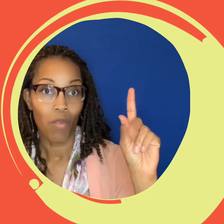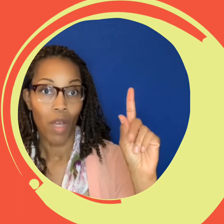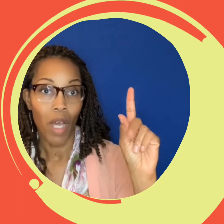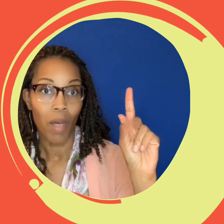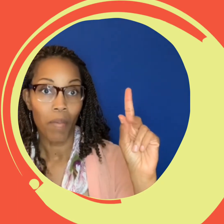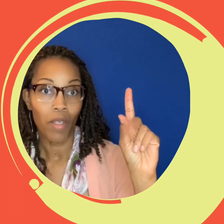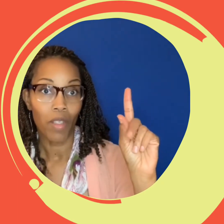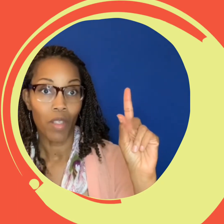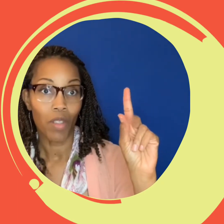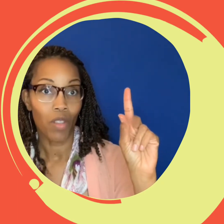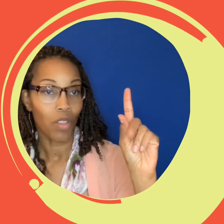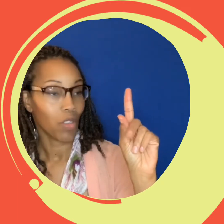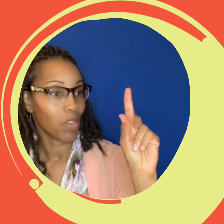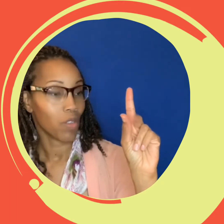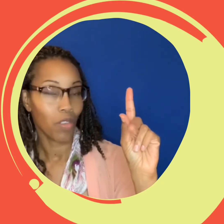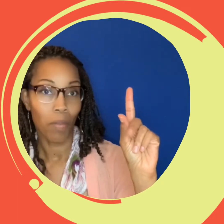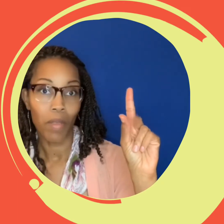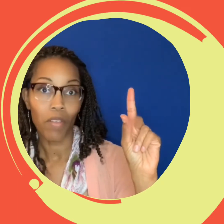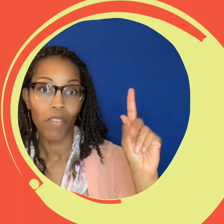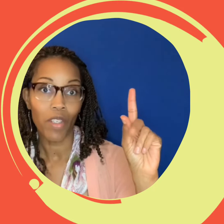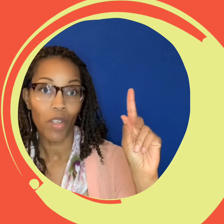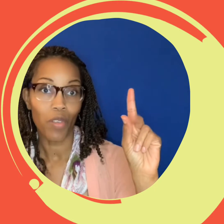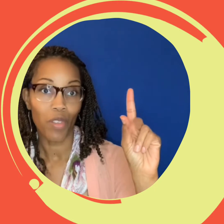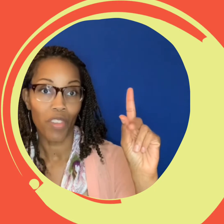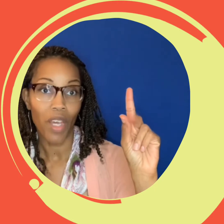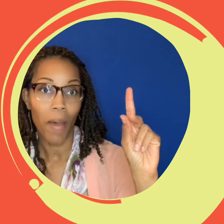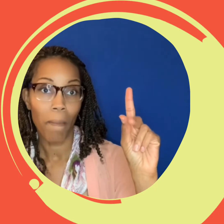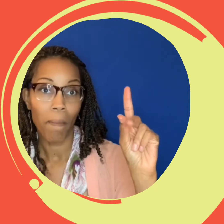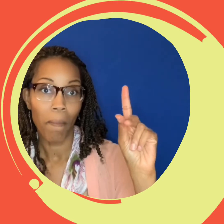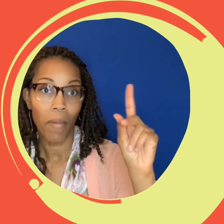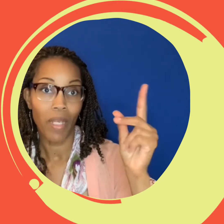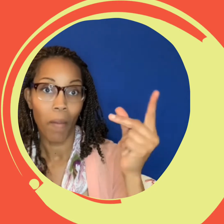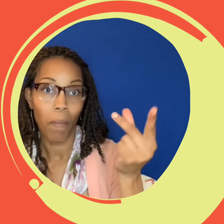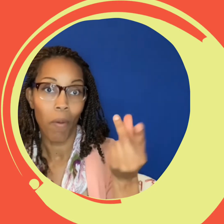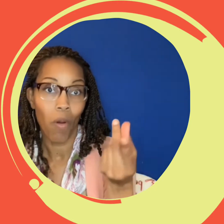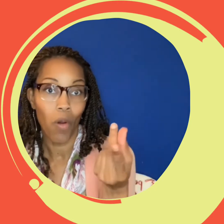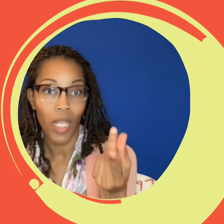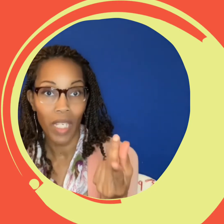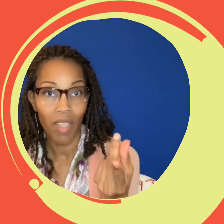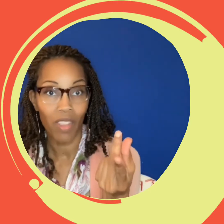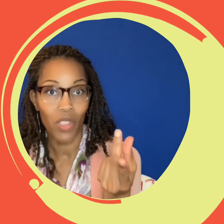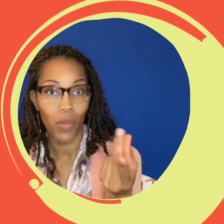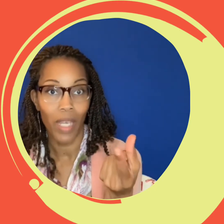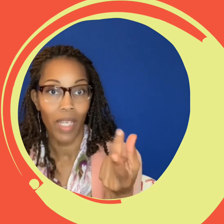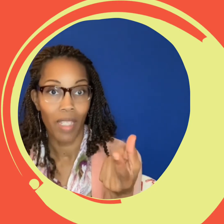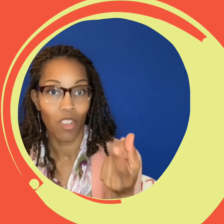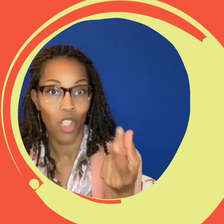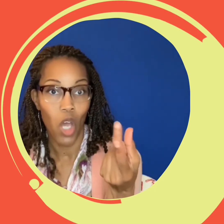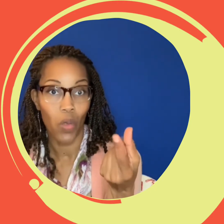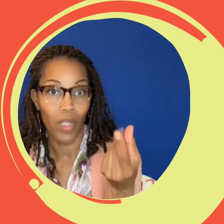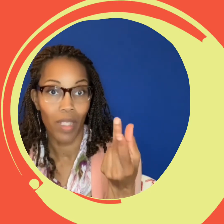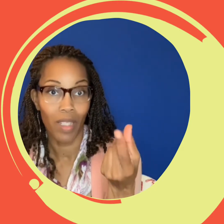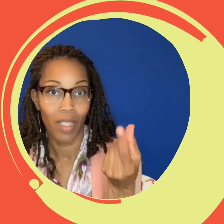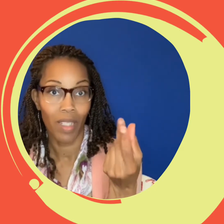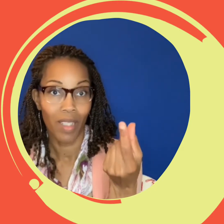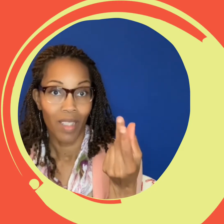and rub your middle finger on your thumb, but now point it this way.